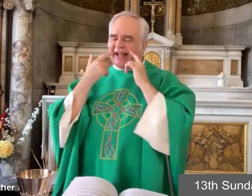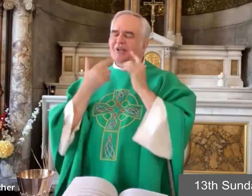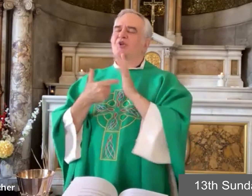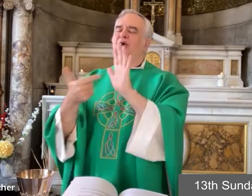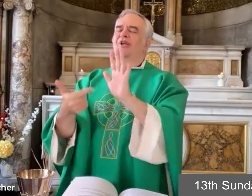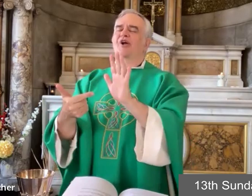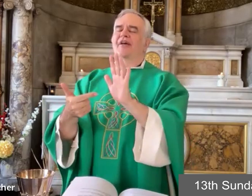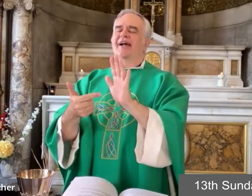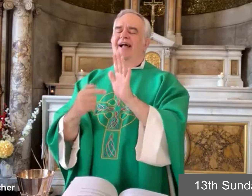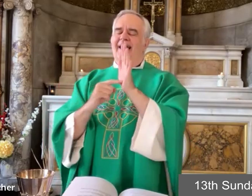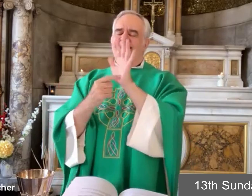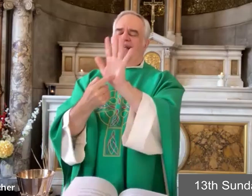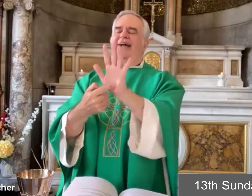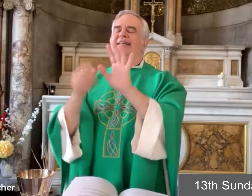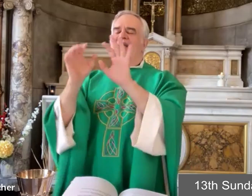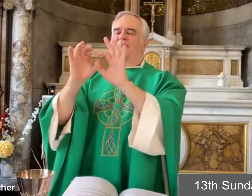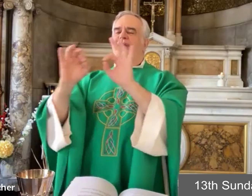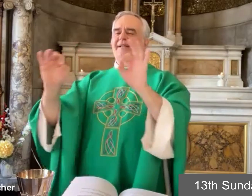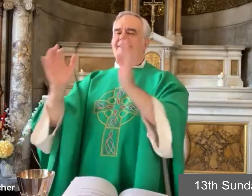Let's show each other a sign of peace.